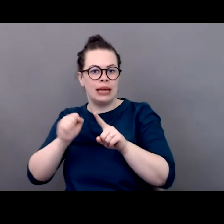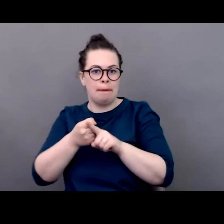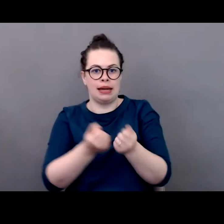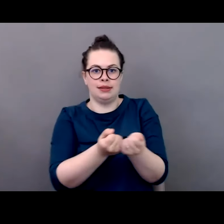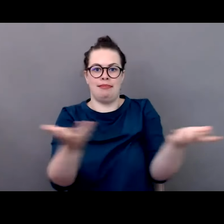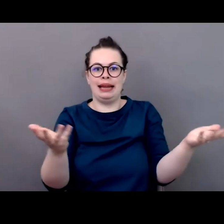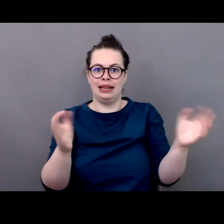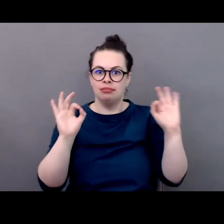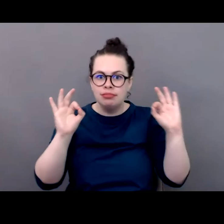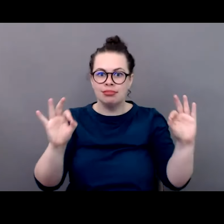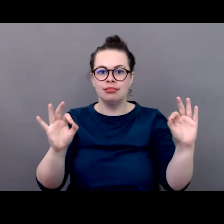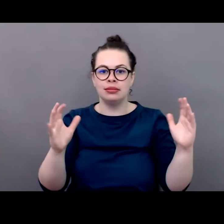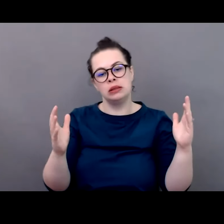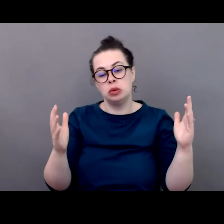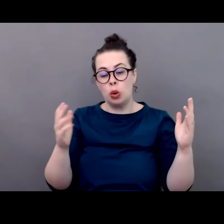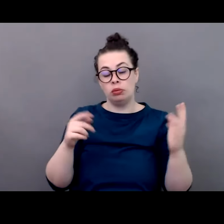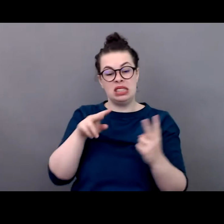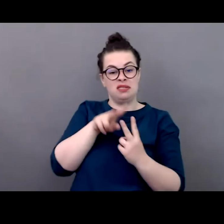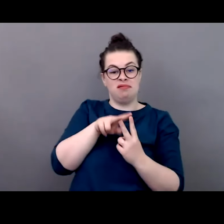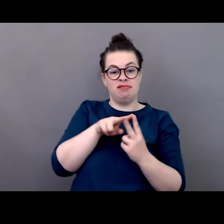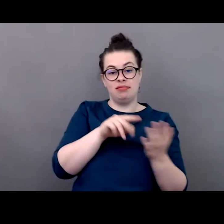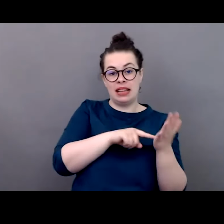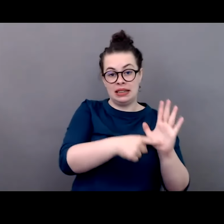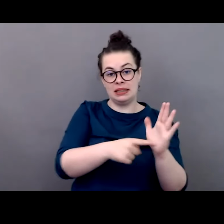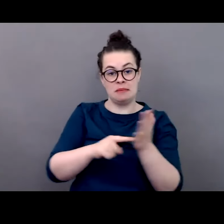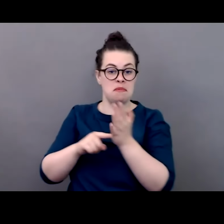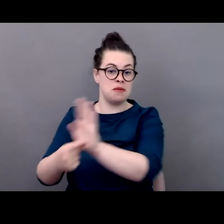So these are just few examples.